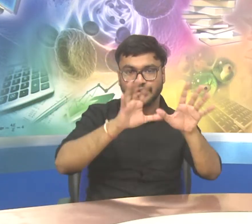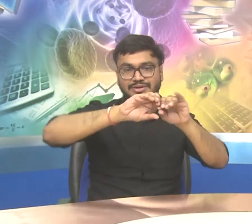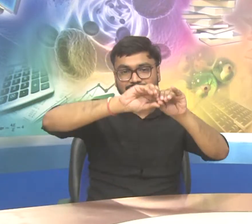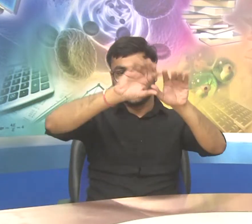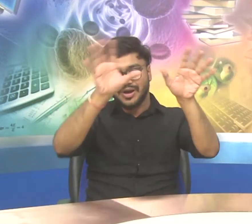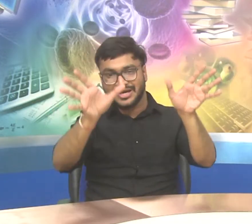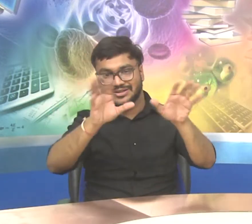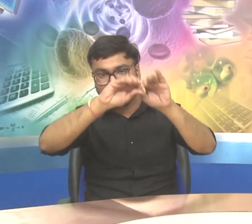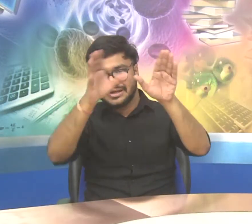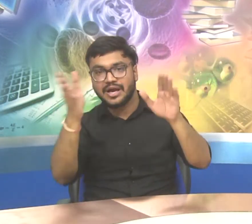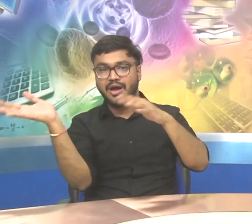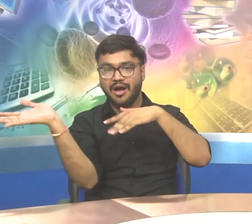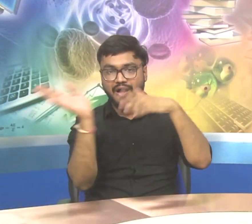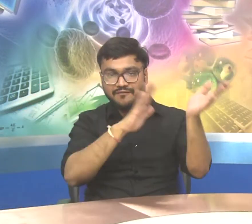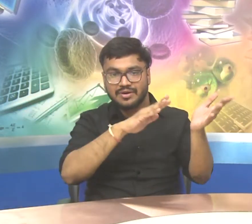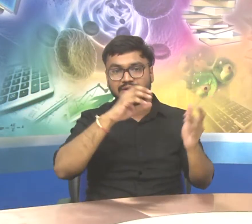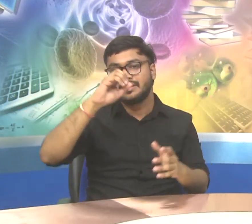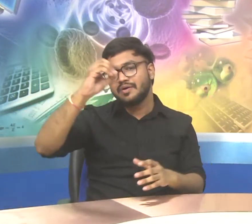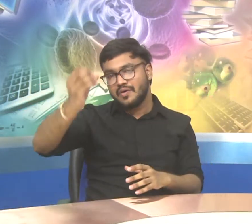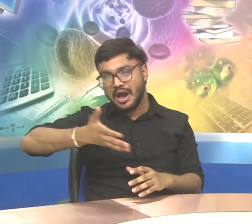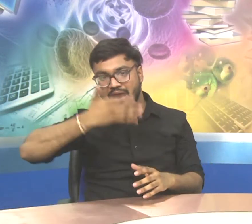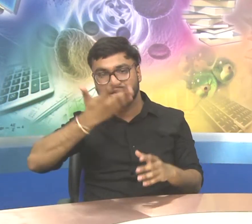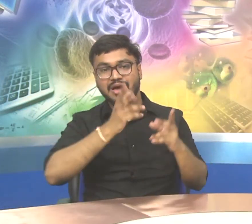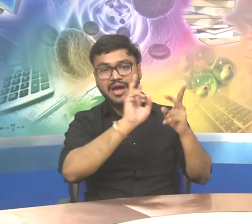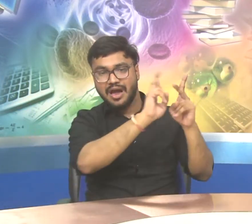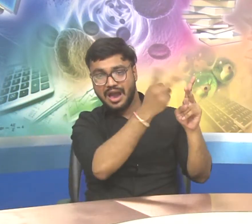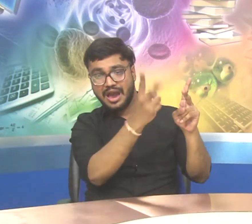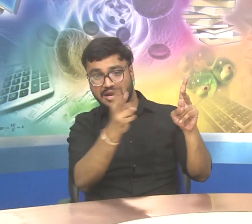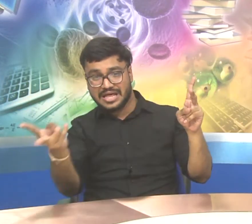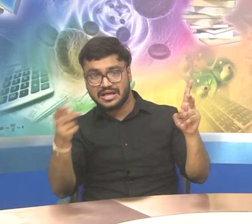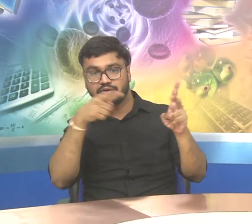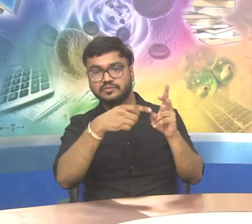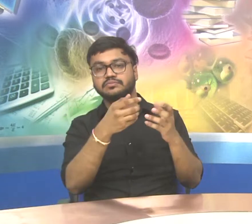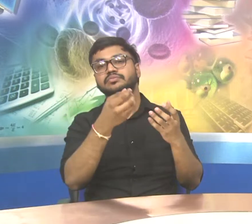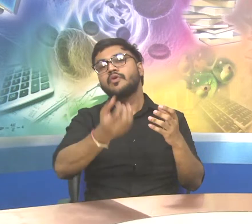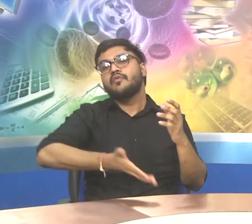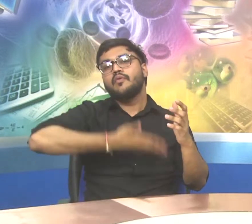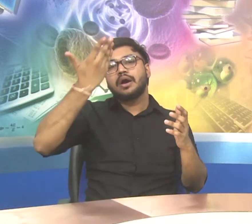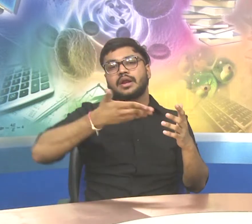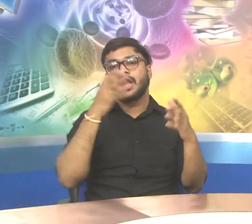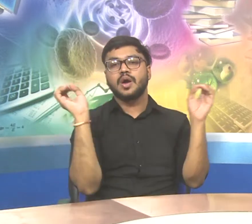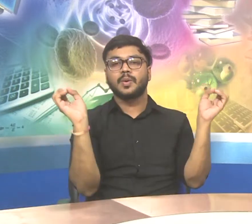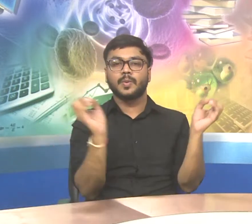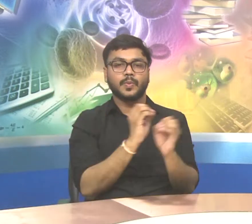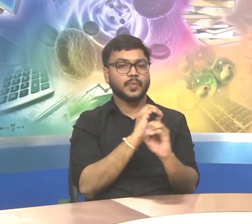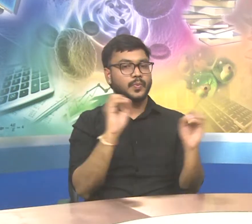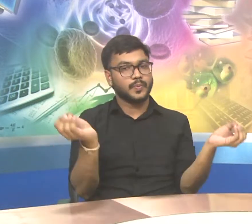now essential for most living organisms to survive.